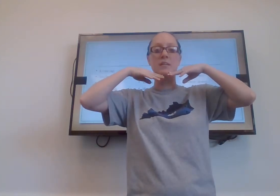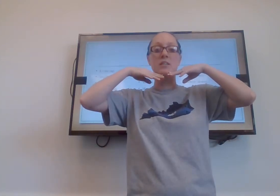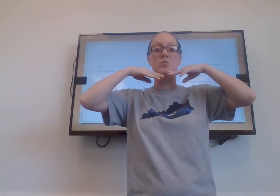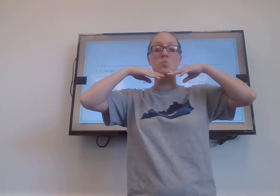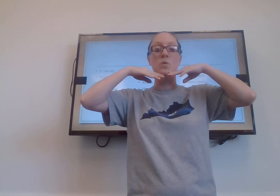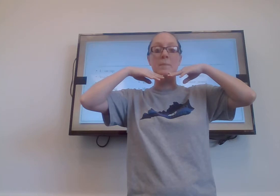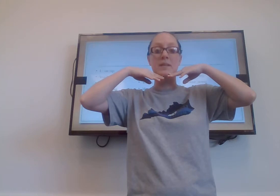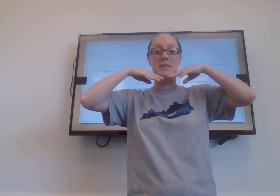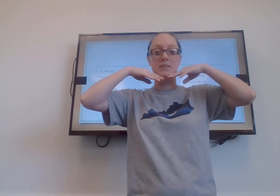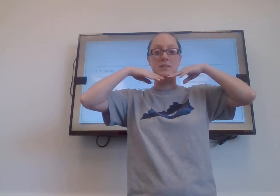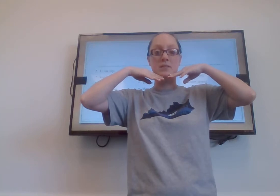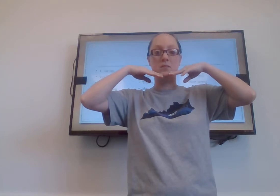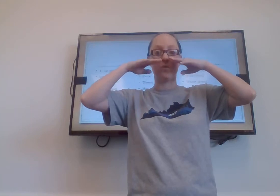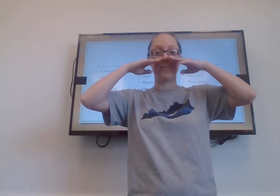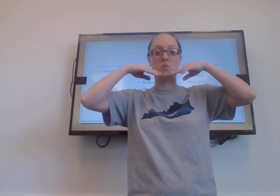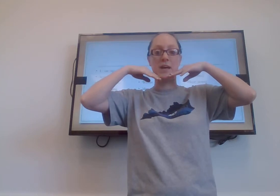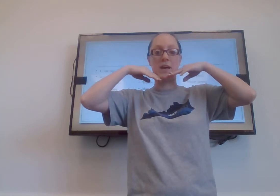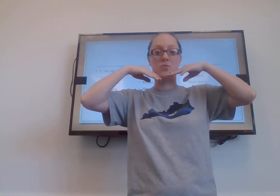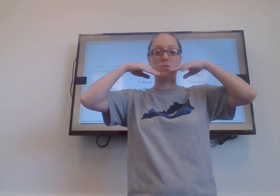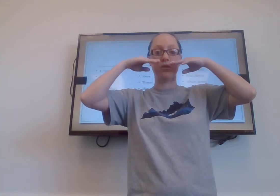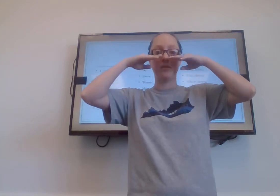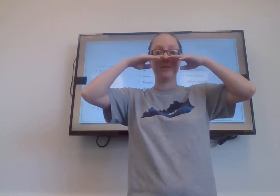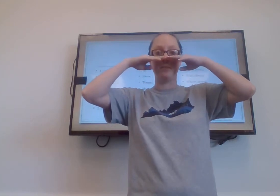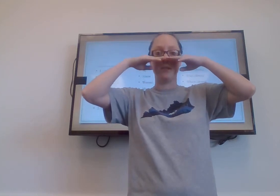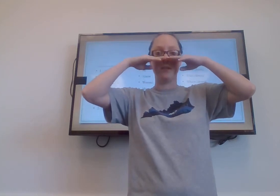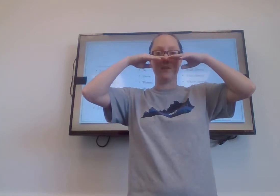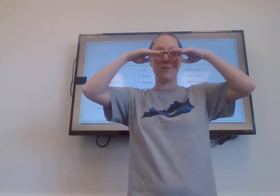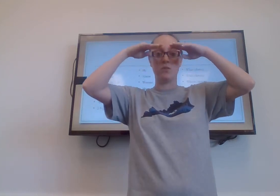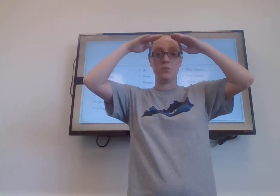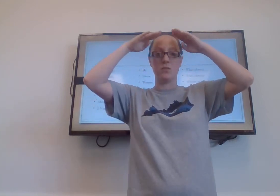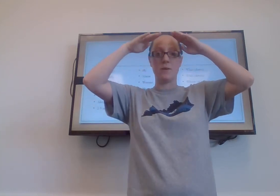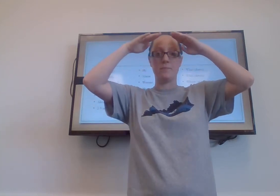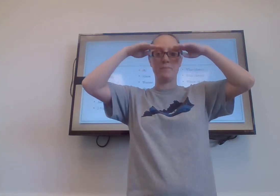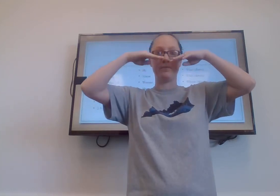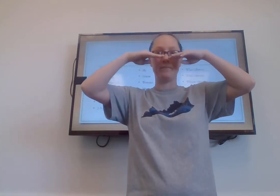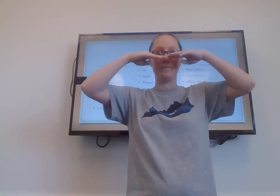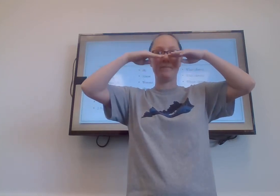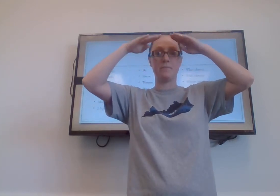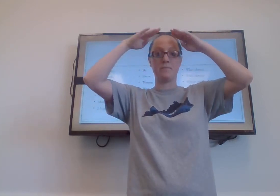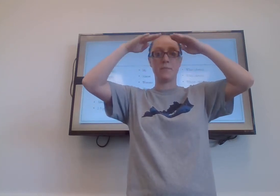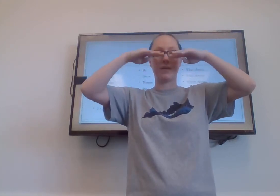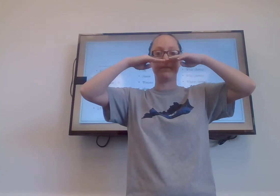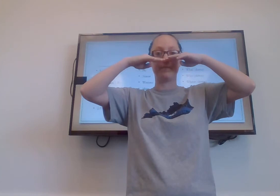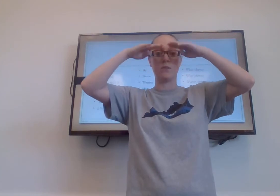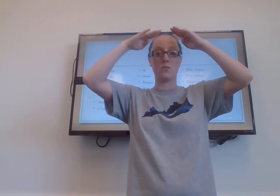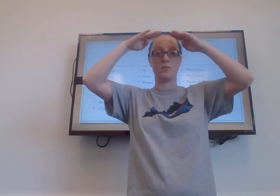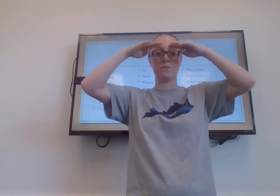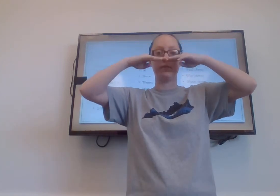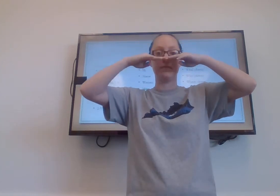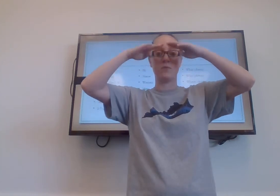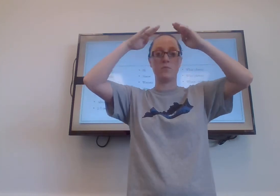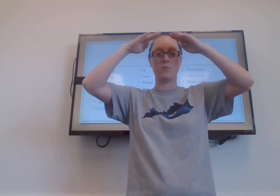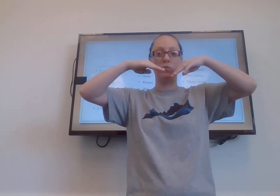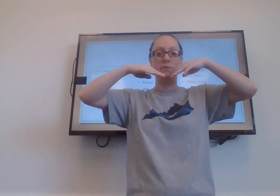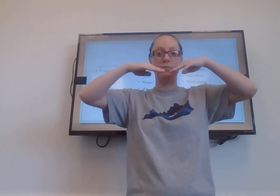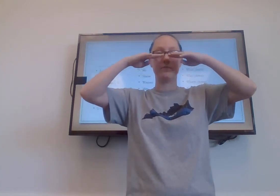is women. Women are down. Men are on top. Okay. They're on the forehead.